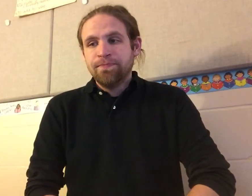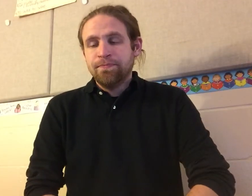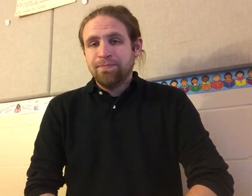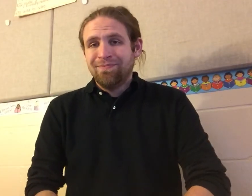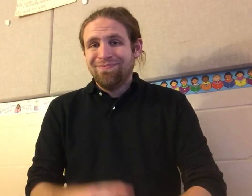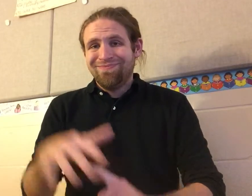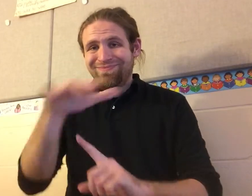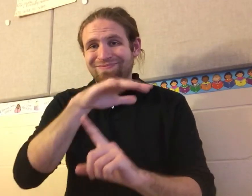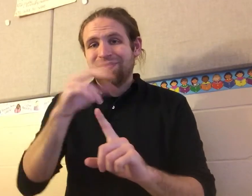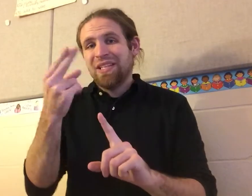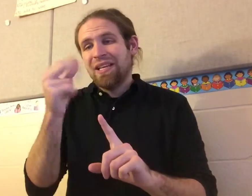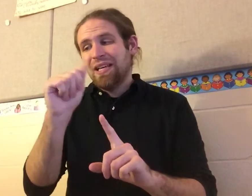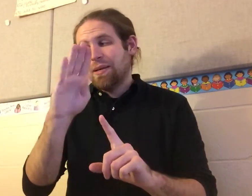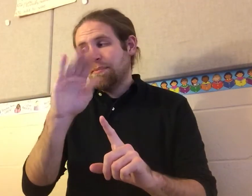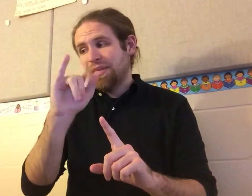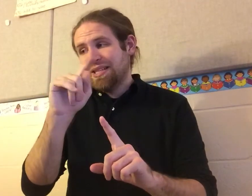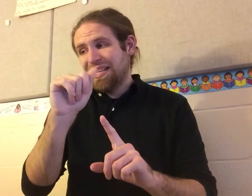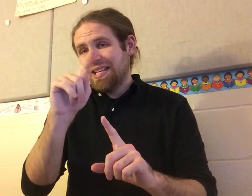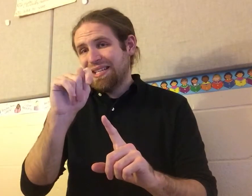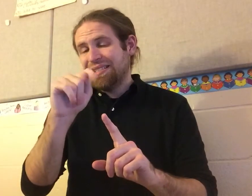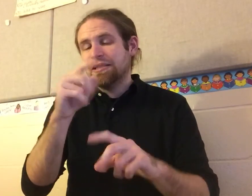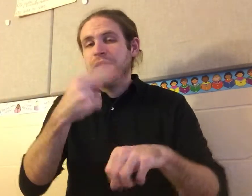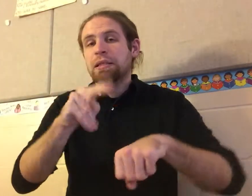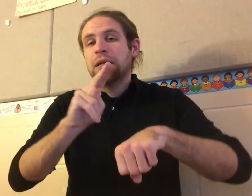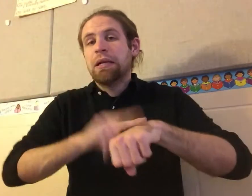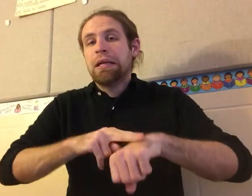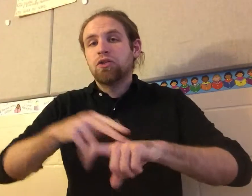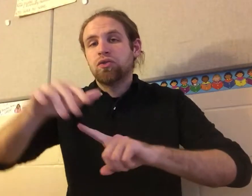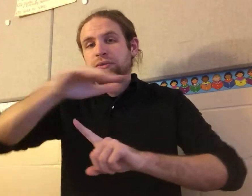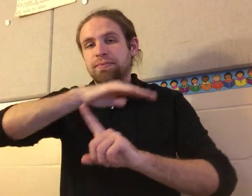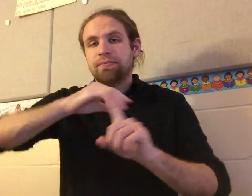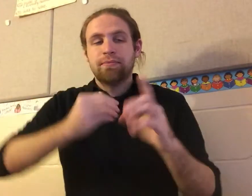Habitats are the natural homes of plants and animals.